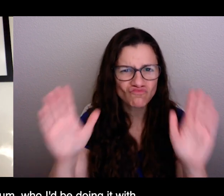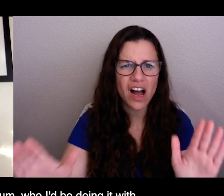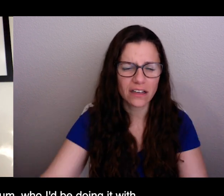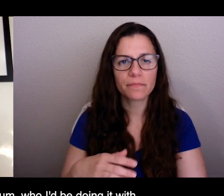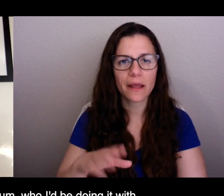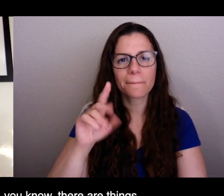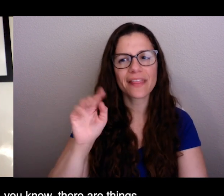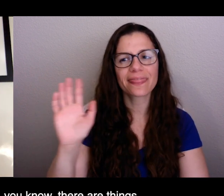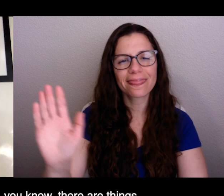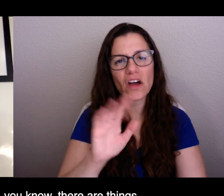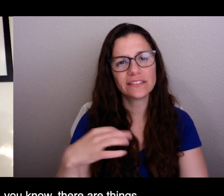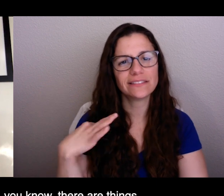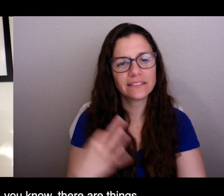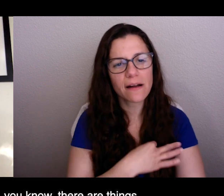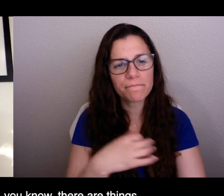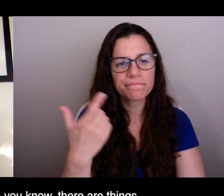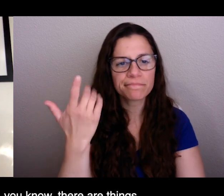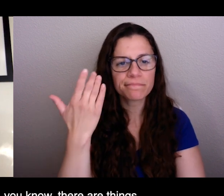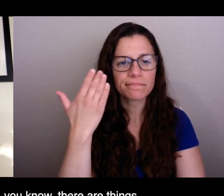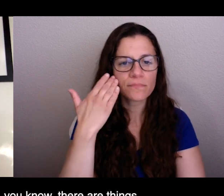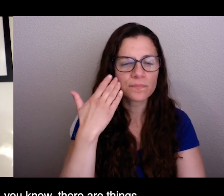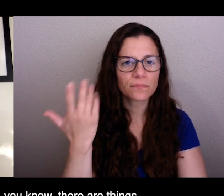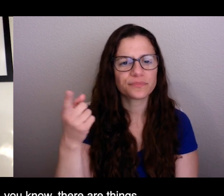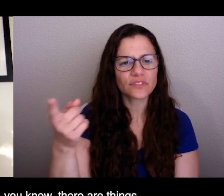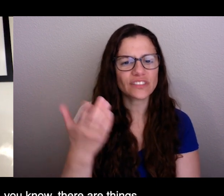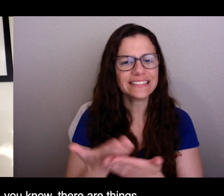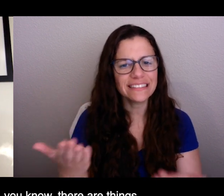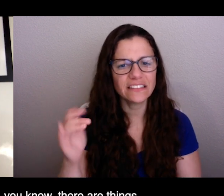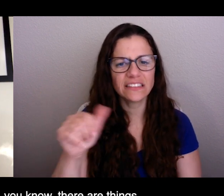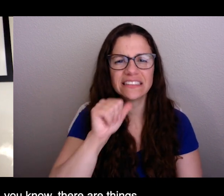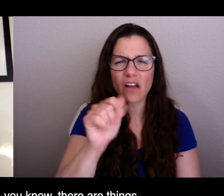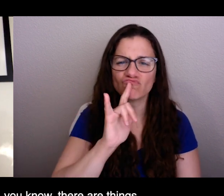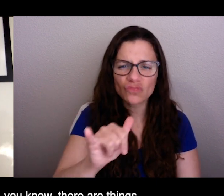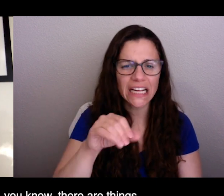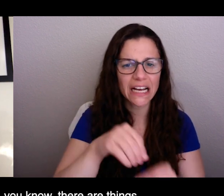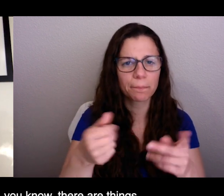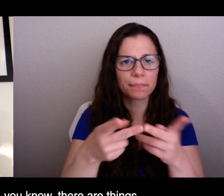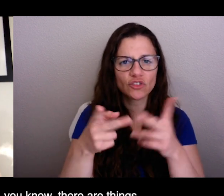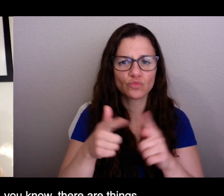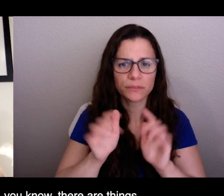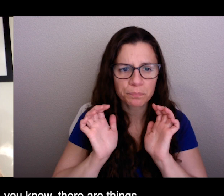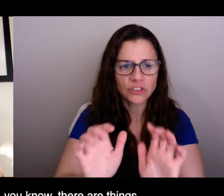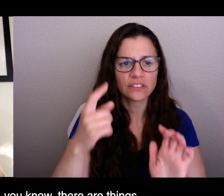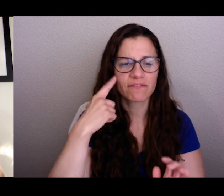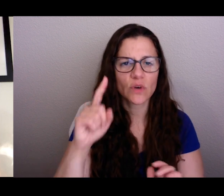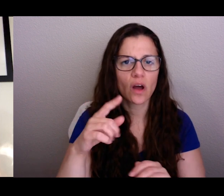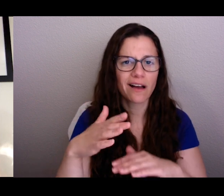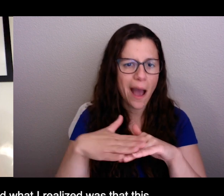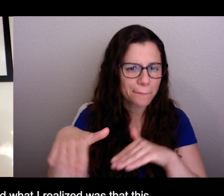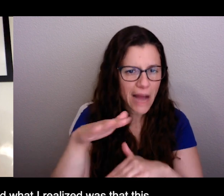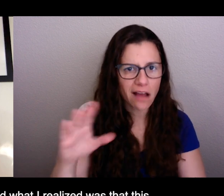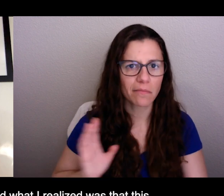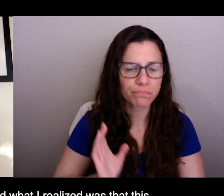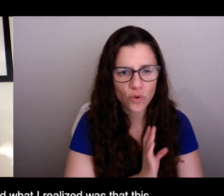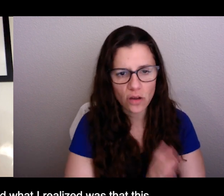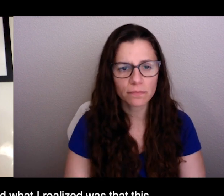They were great, but they're staff, and there are things they really are not in a position to push for